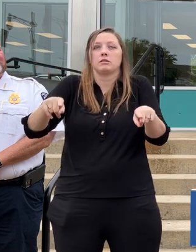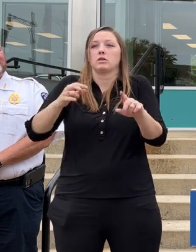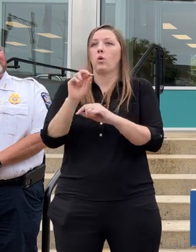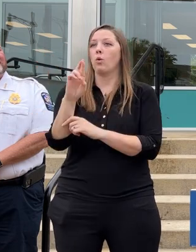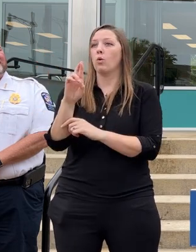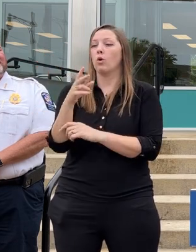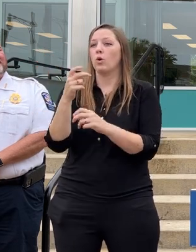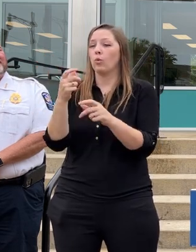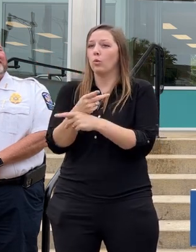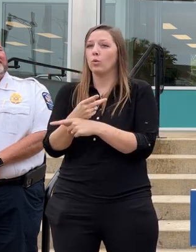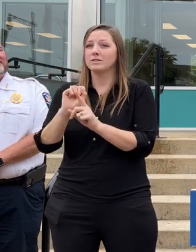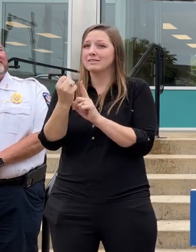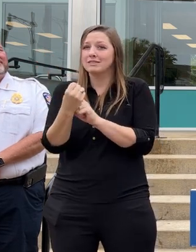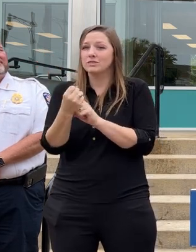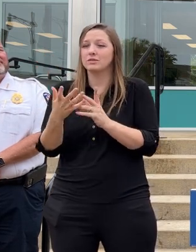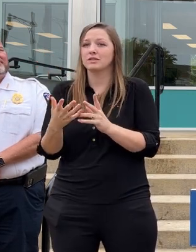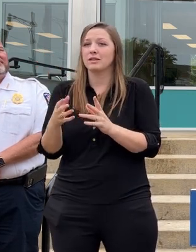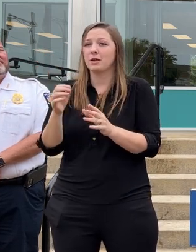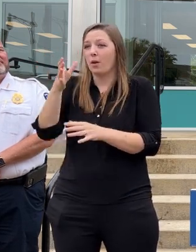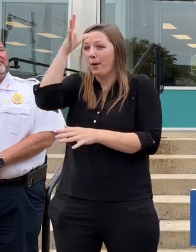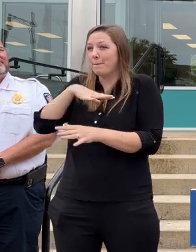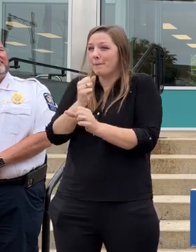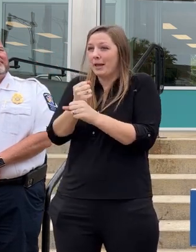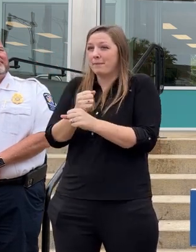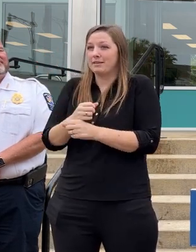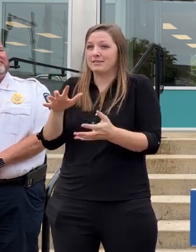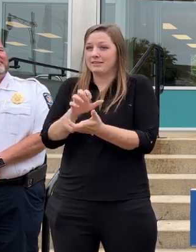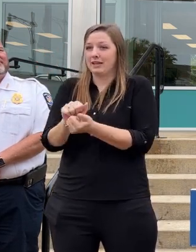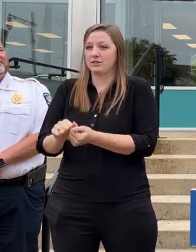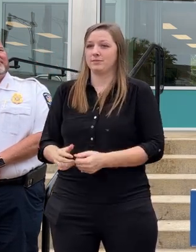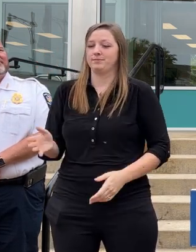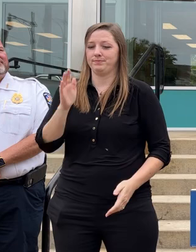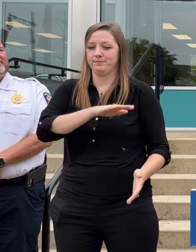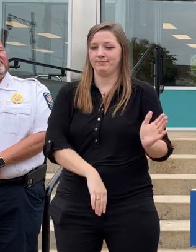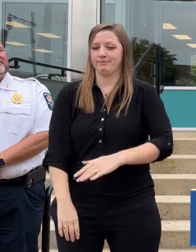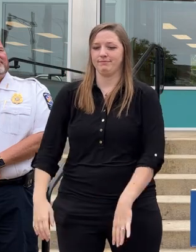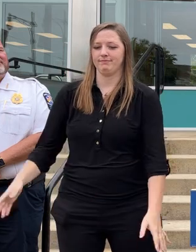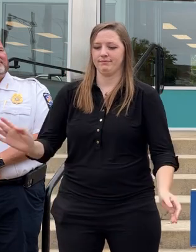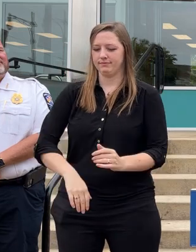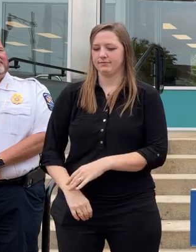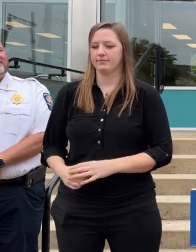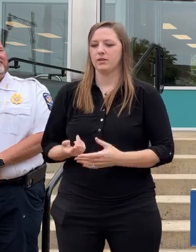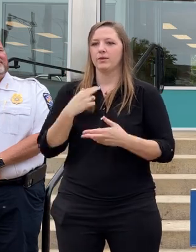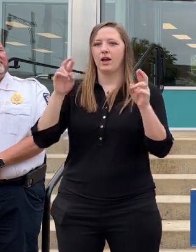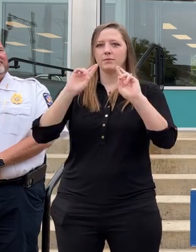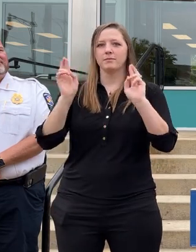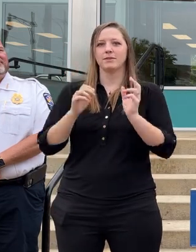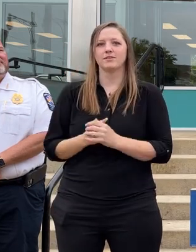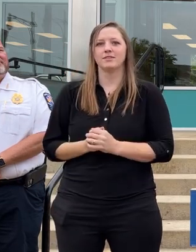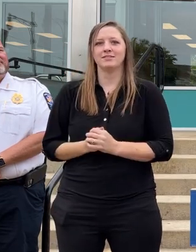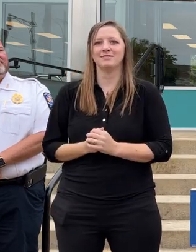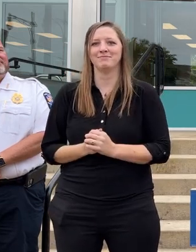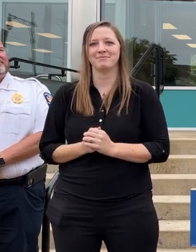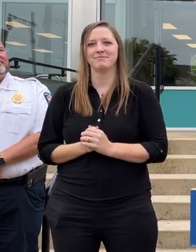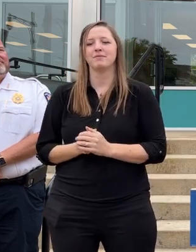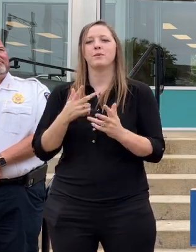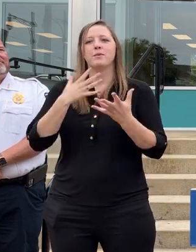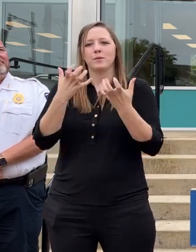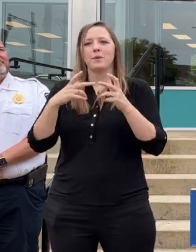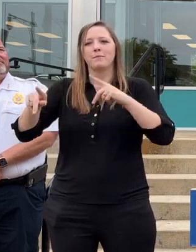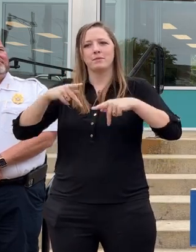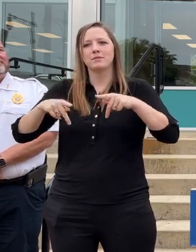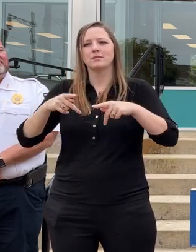a worst case scenario, a man-made disaster or an emergency, which we, of course, are always prepared for in Erie County, but we want people to be